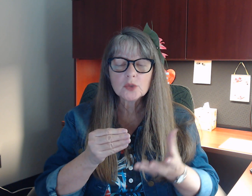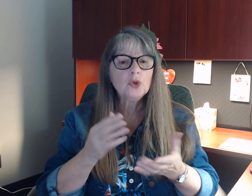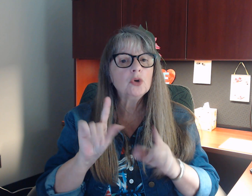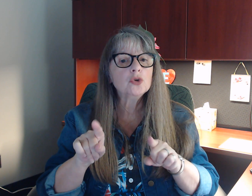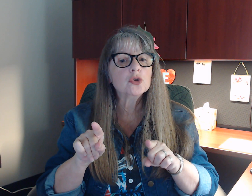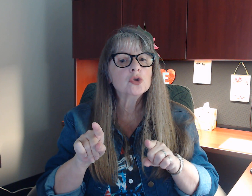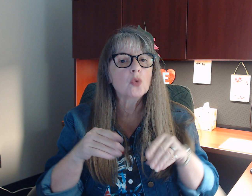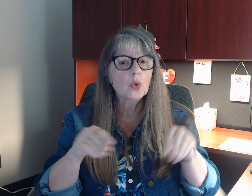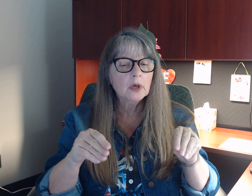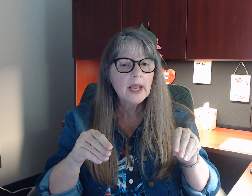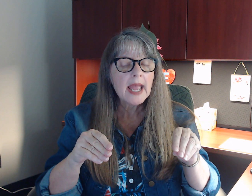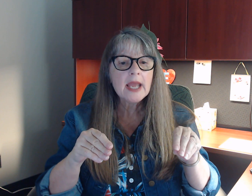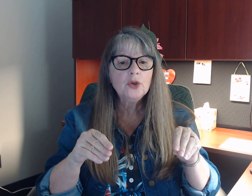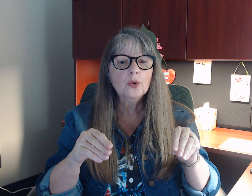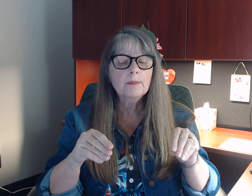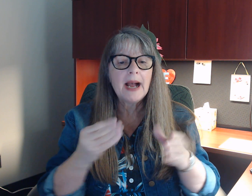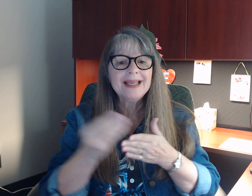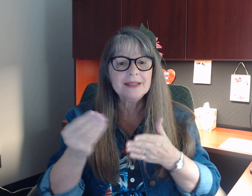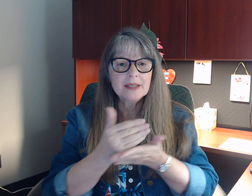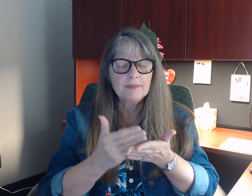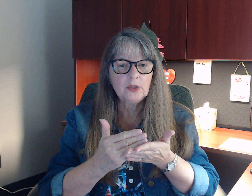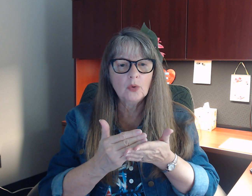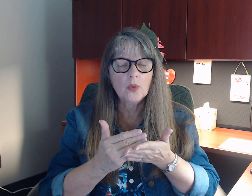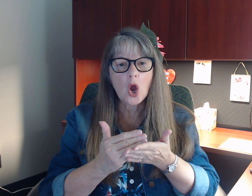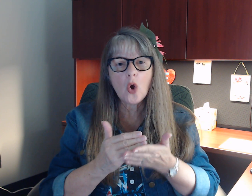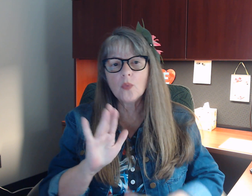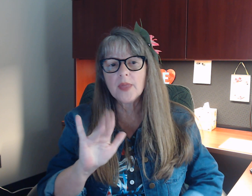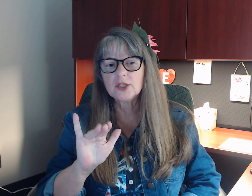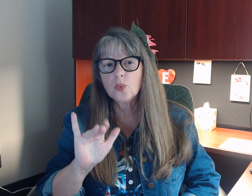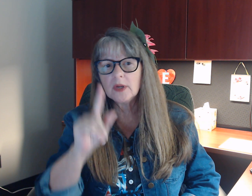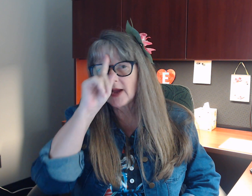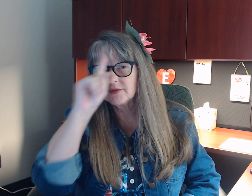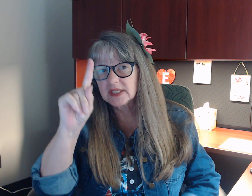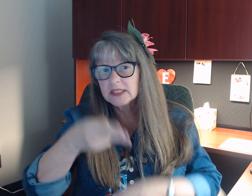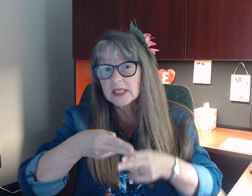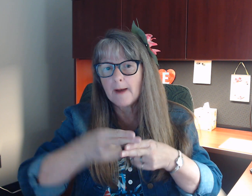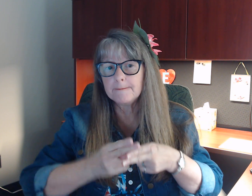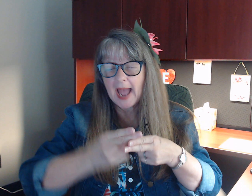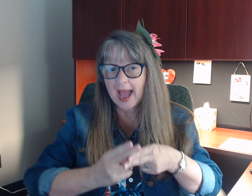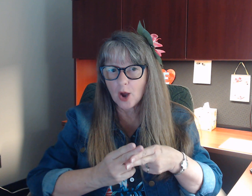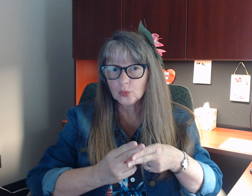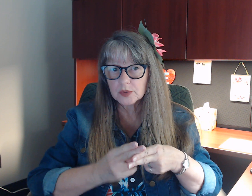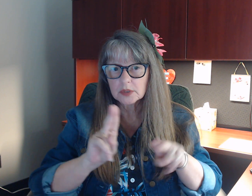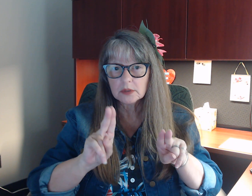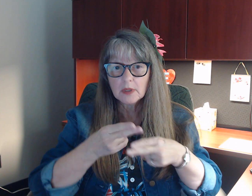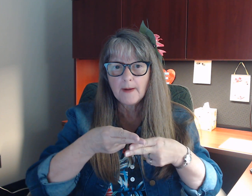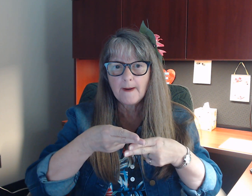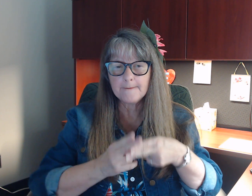you go to the store and you're buying something. You're going, oh, that's 25 cents a pound. A